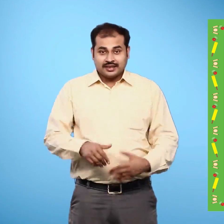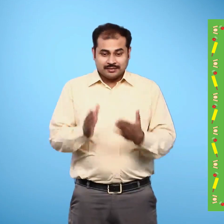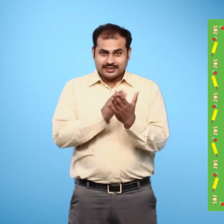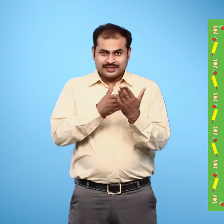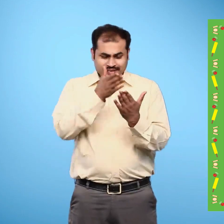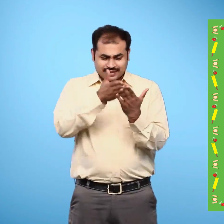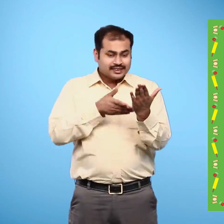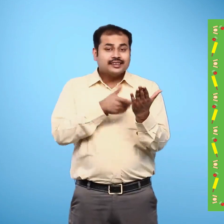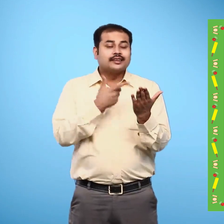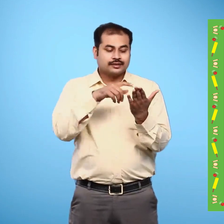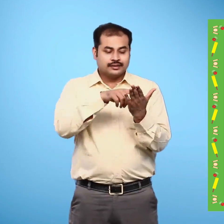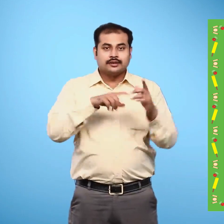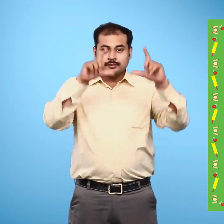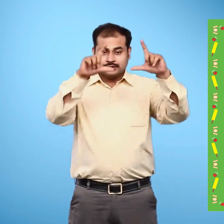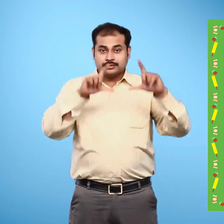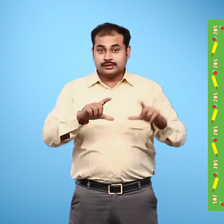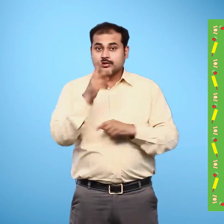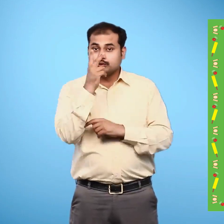There are 2 pictures on this page.